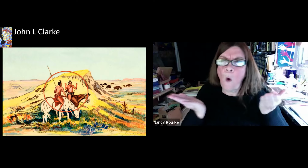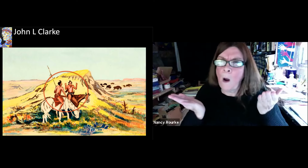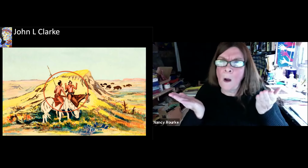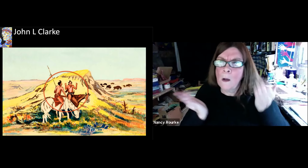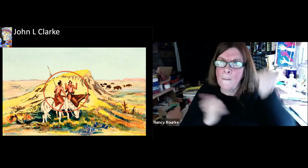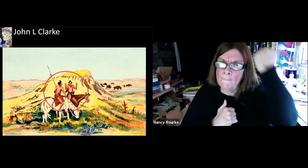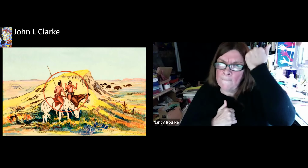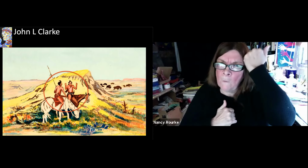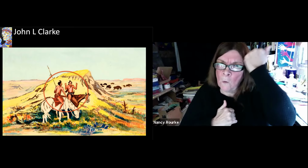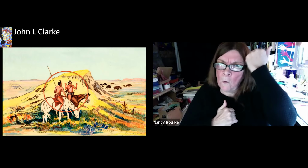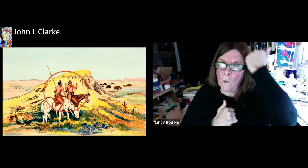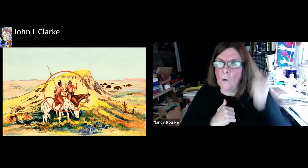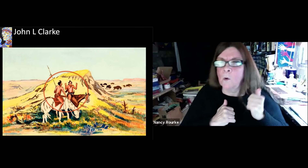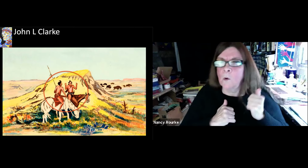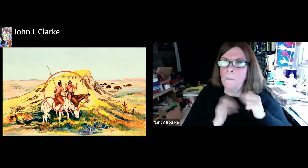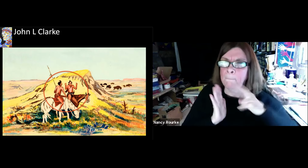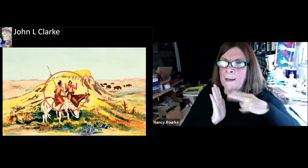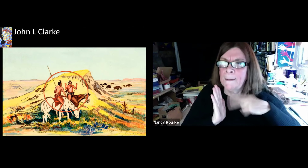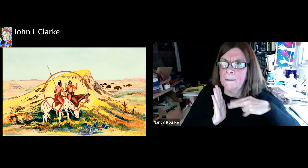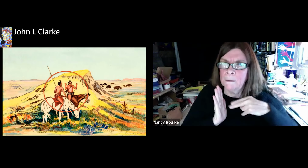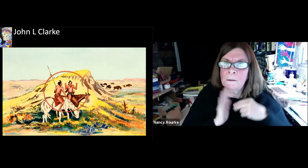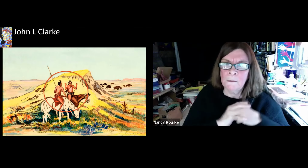And this piece is called.